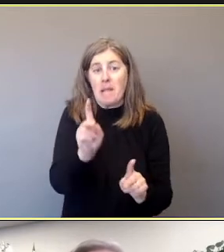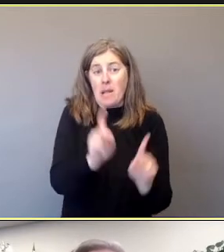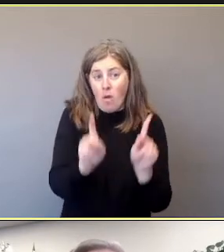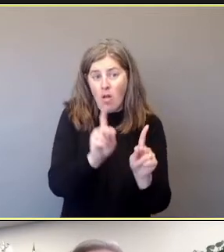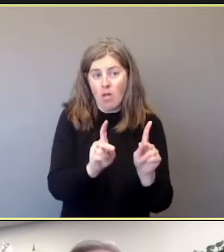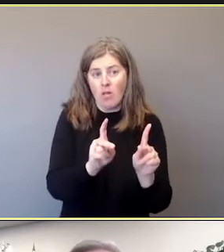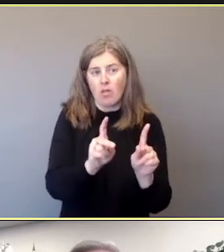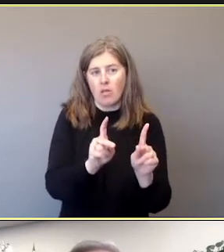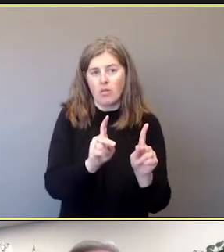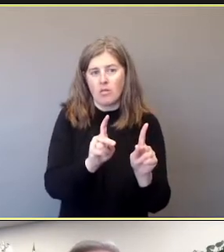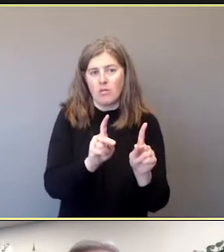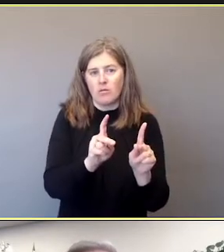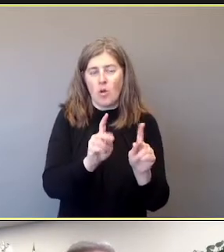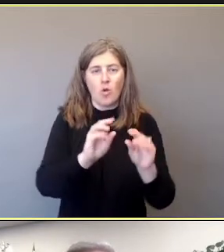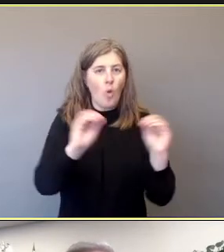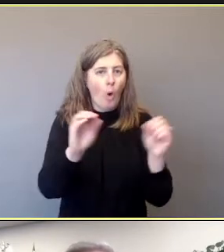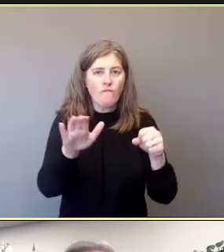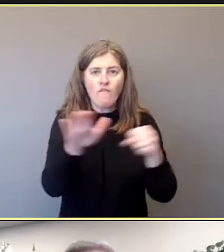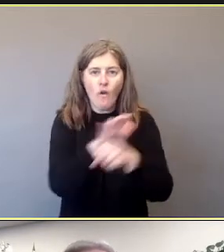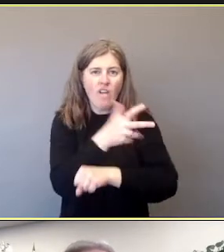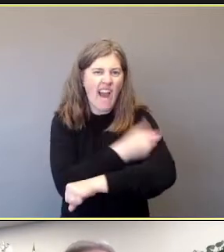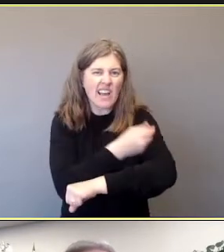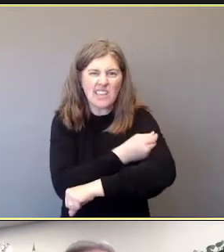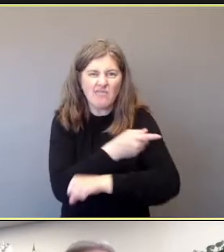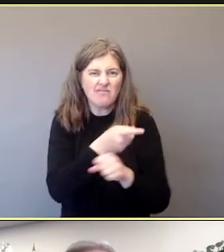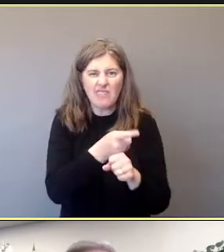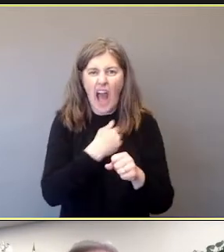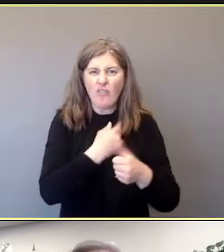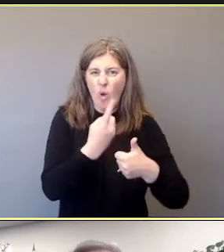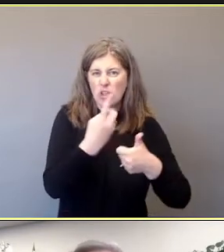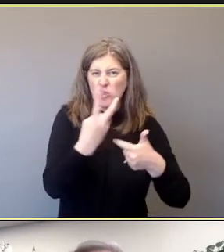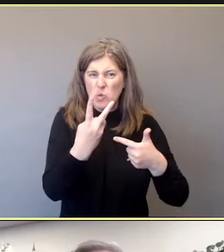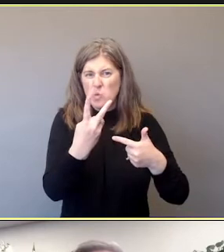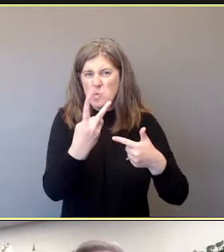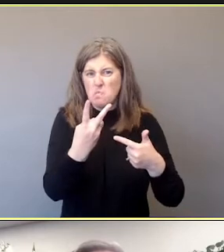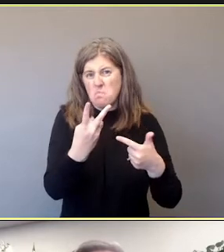who weren't fully vaccinated have,